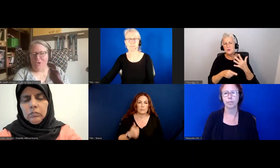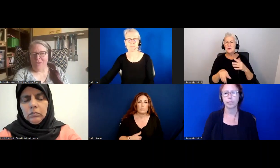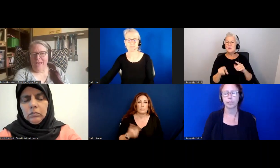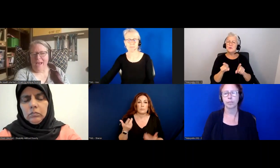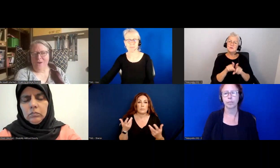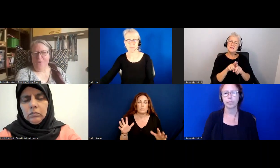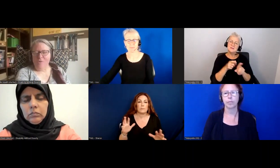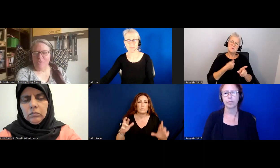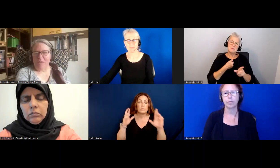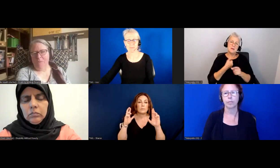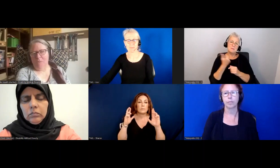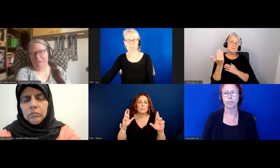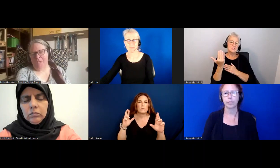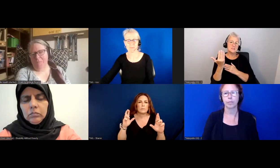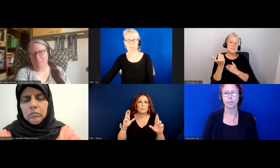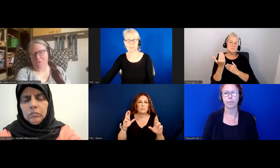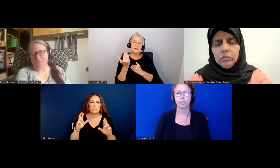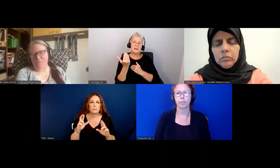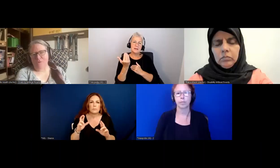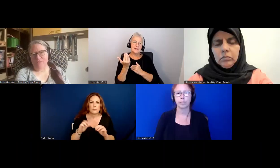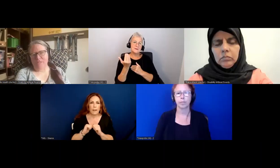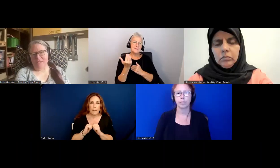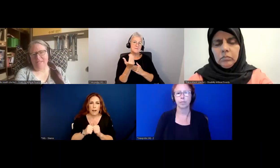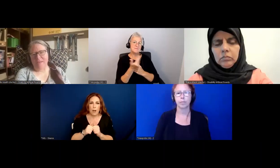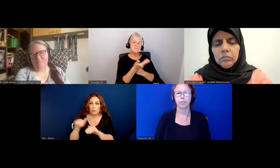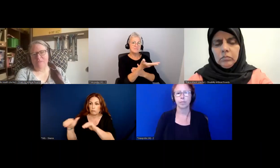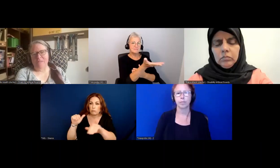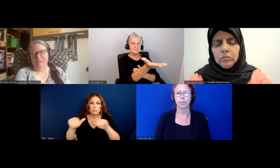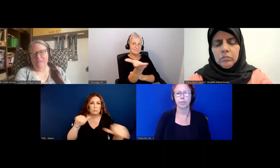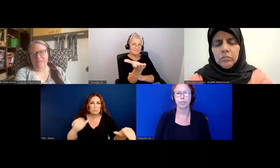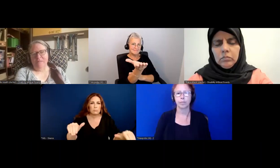advance on how those people were going to be brought to the